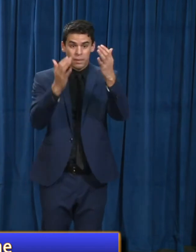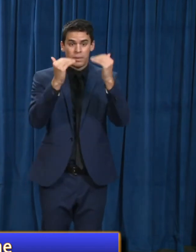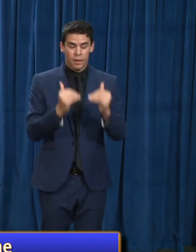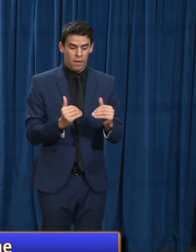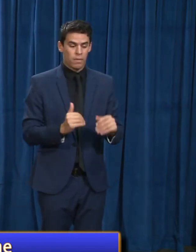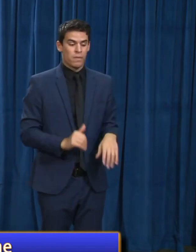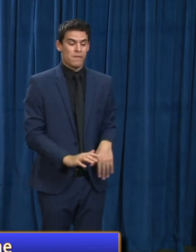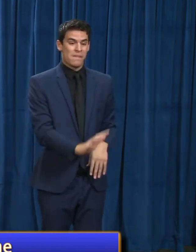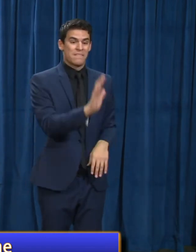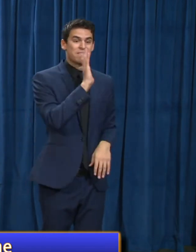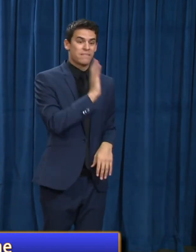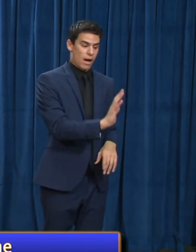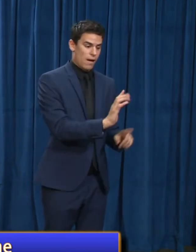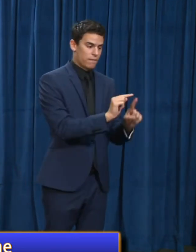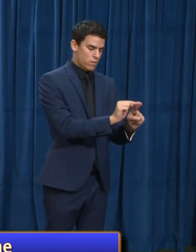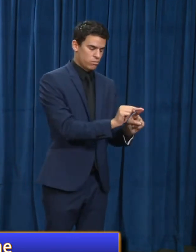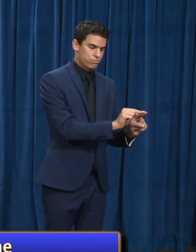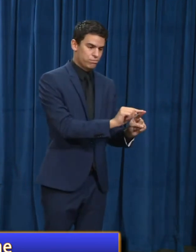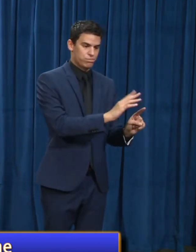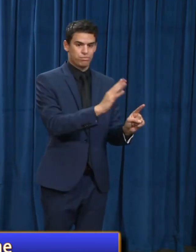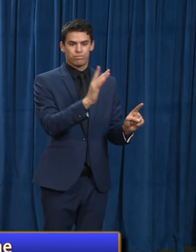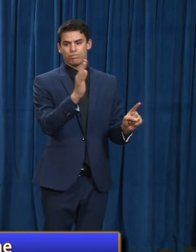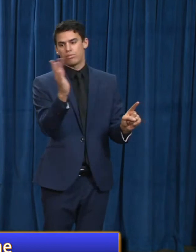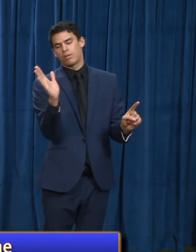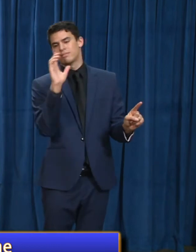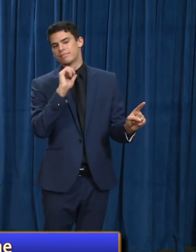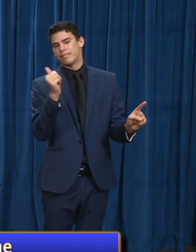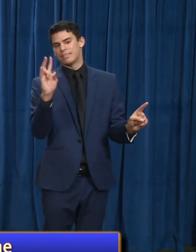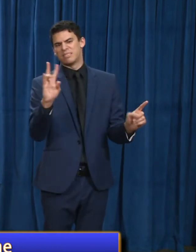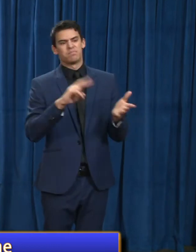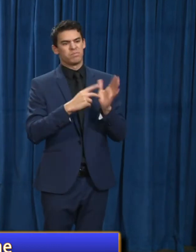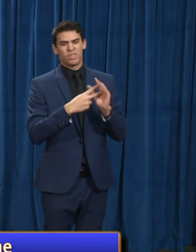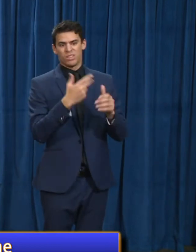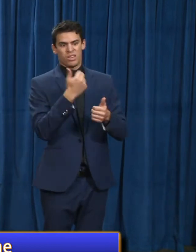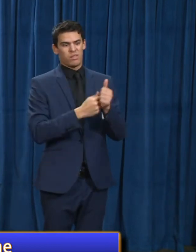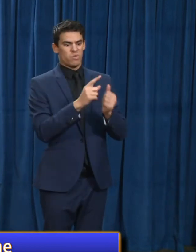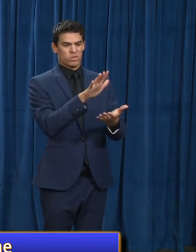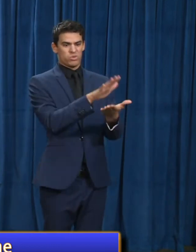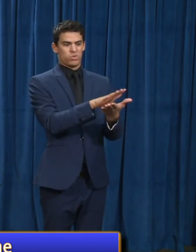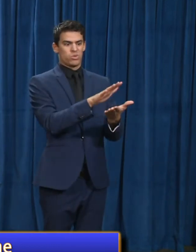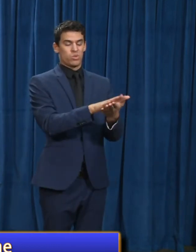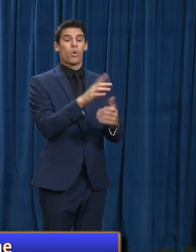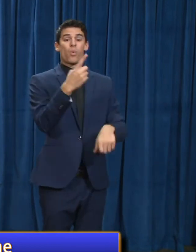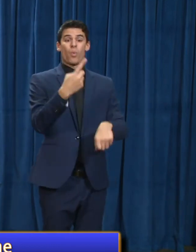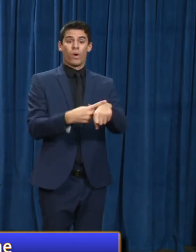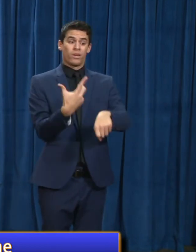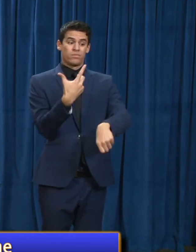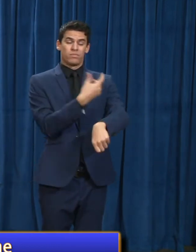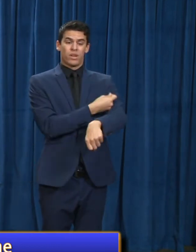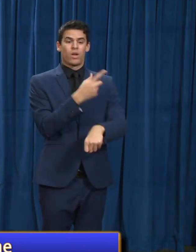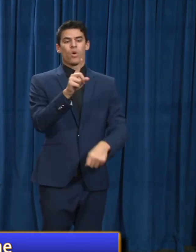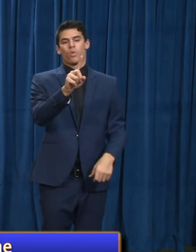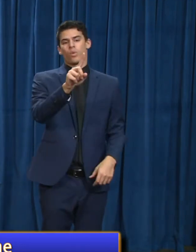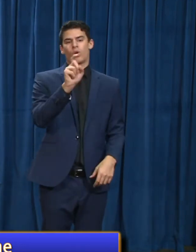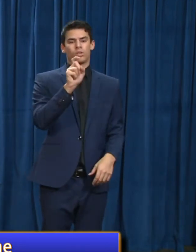which include everyone in a school age, with one dose,